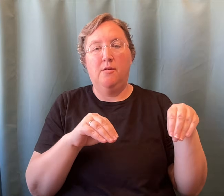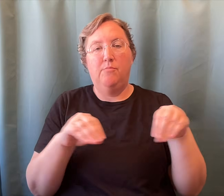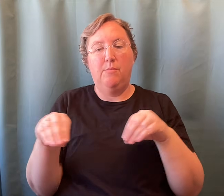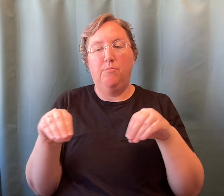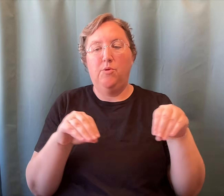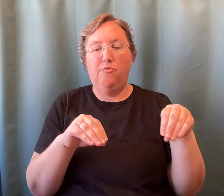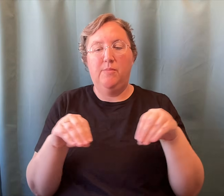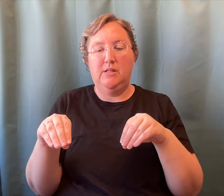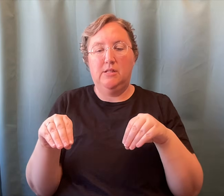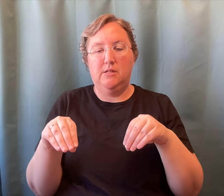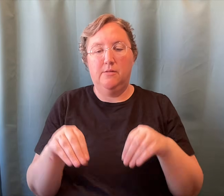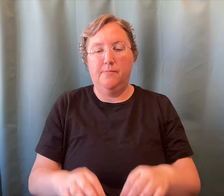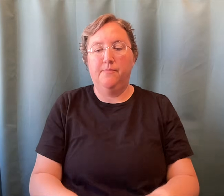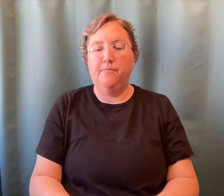but movement.